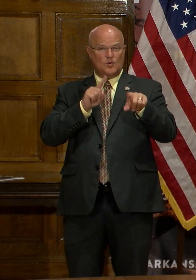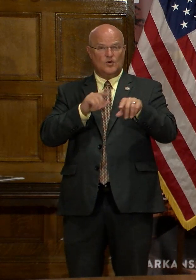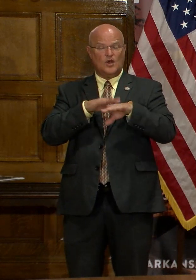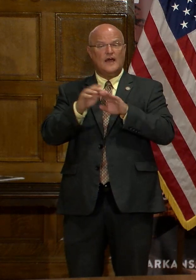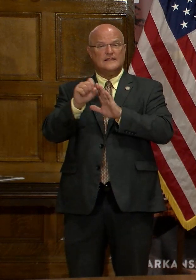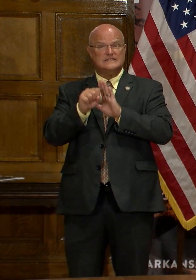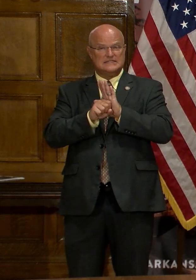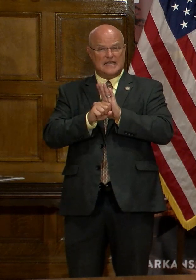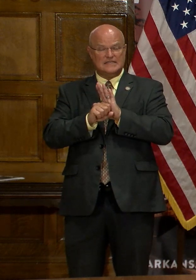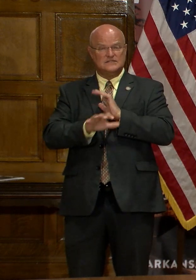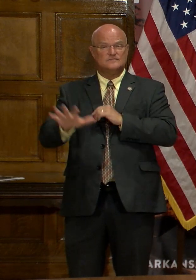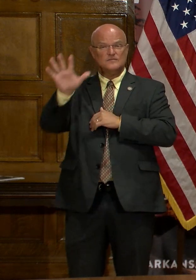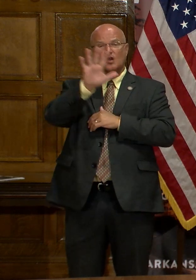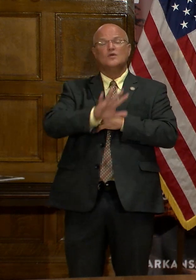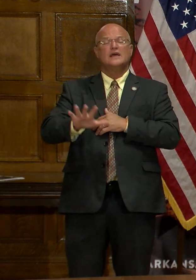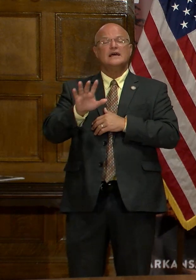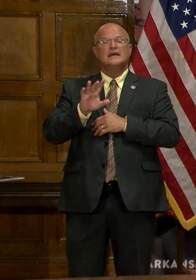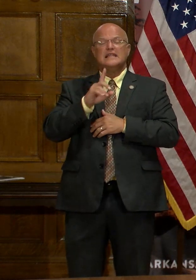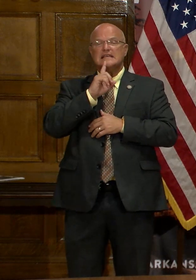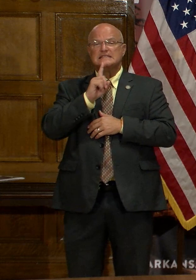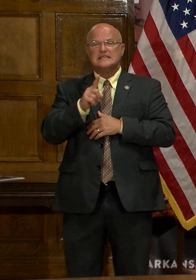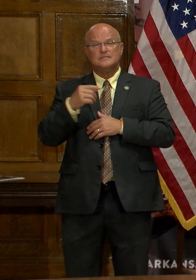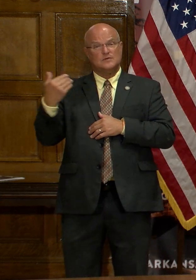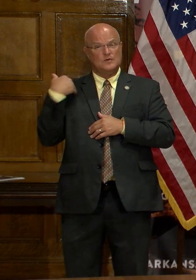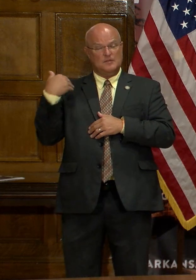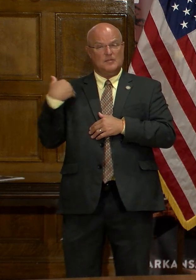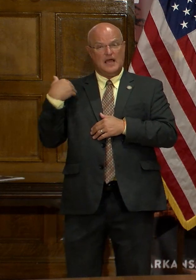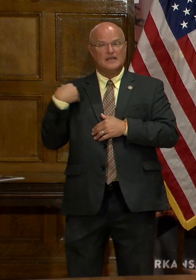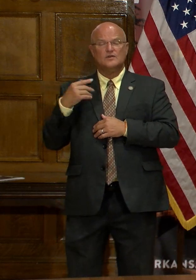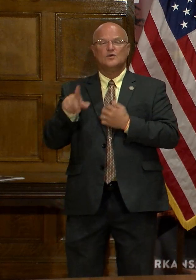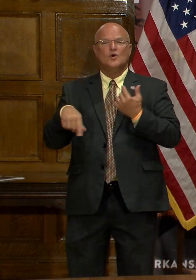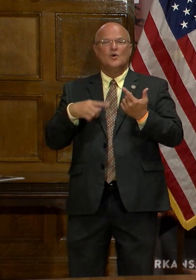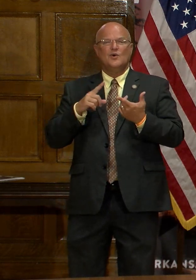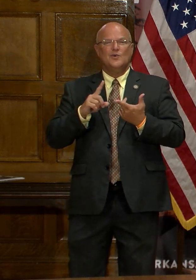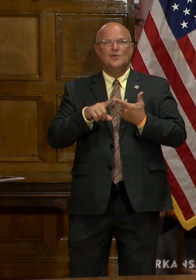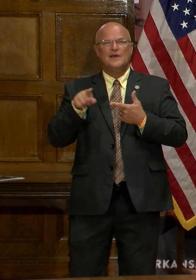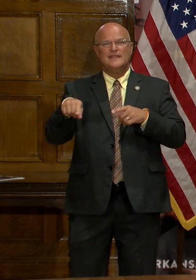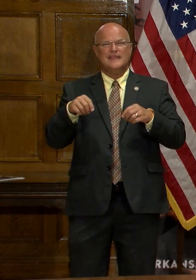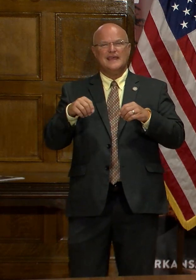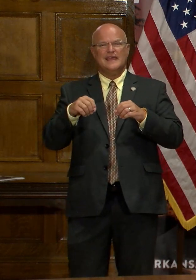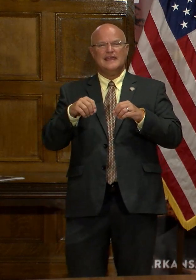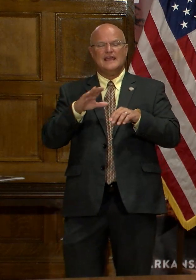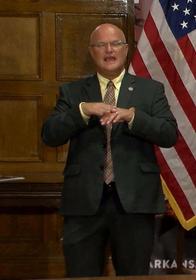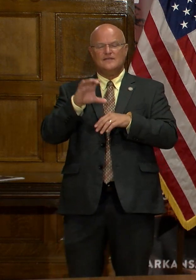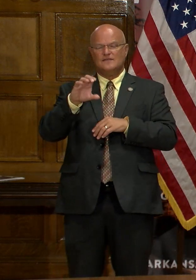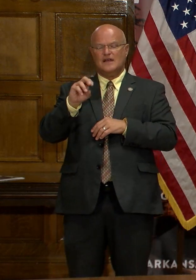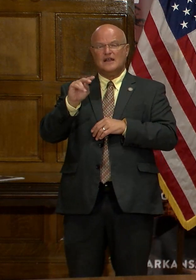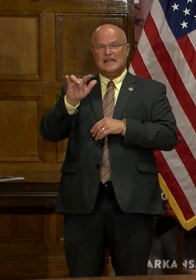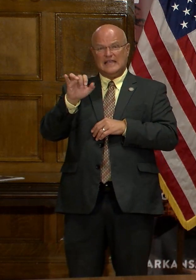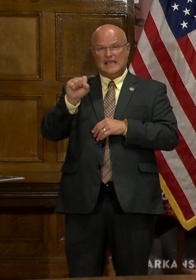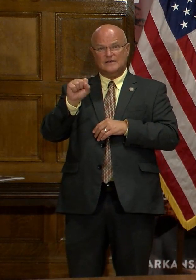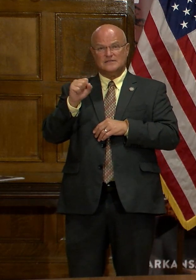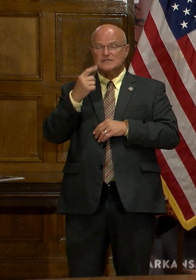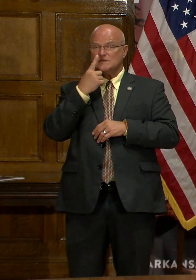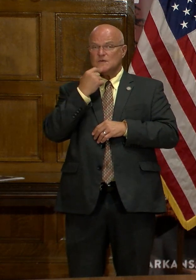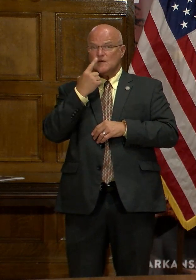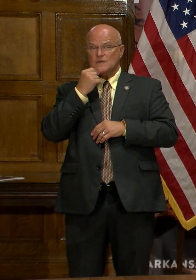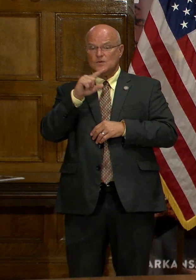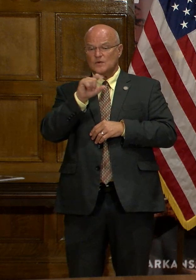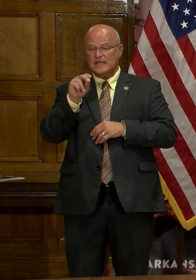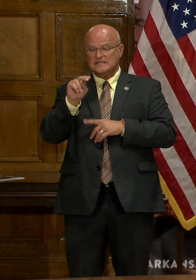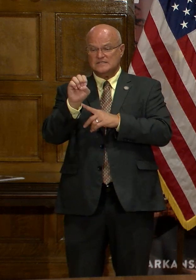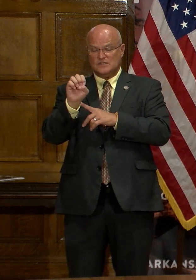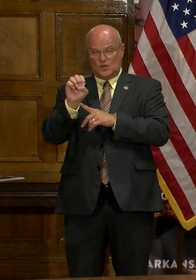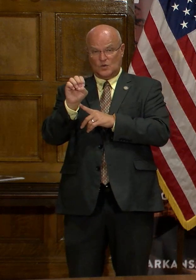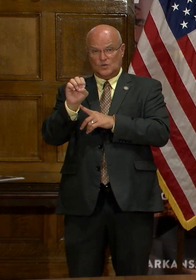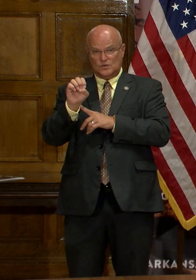the states, it's simply a reminder whenever they put some of our counties in the red zone. Some of